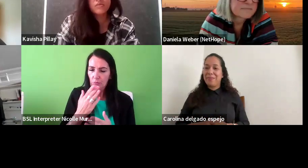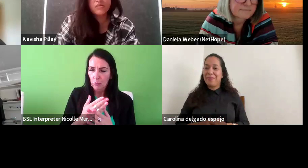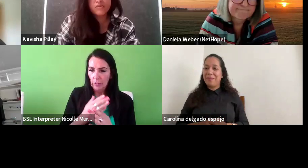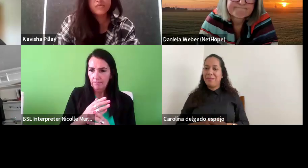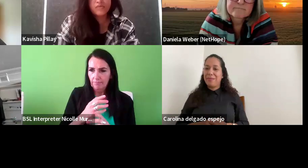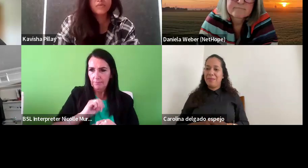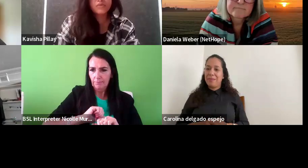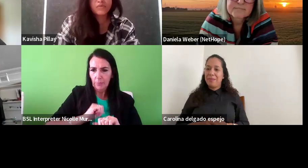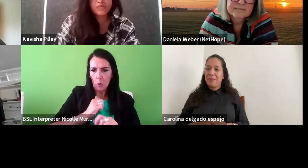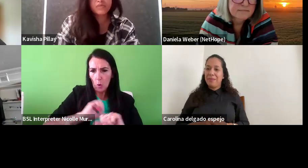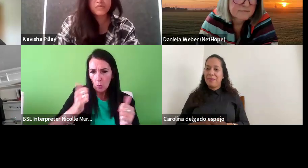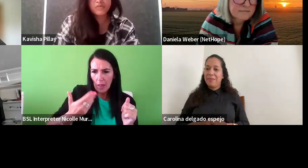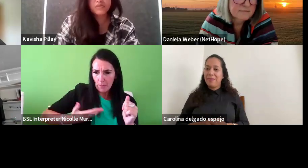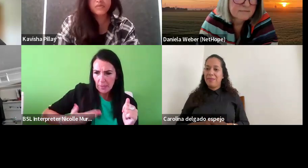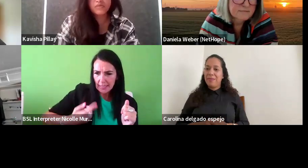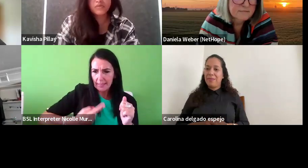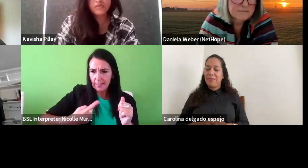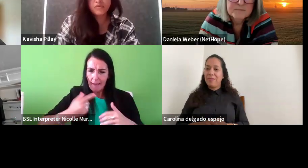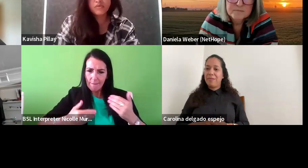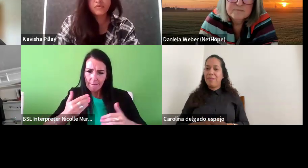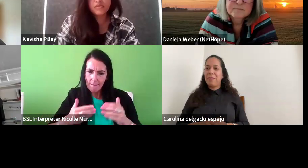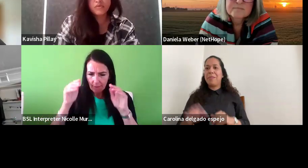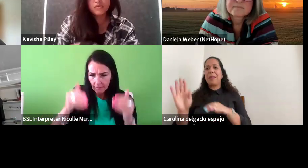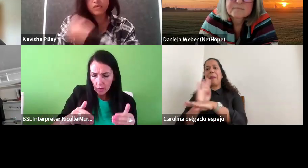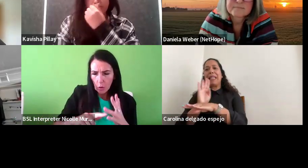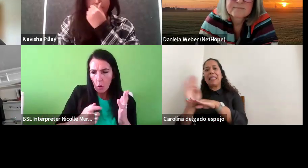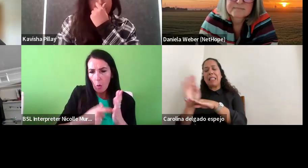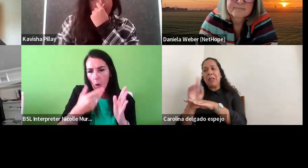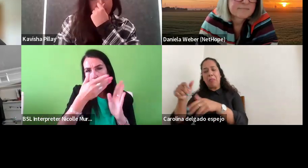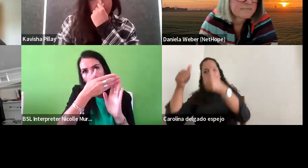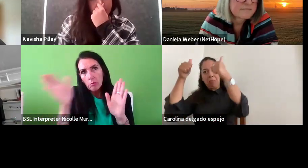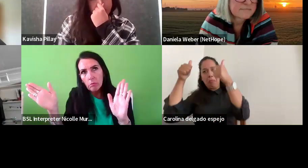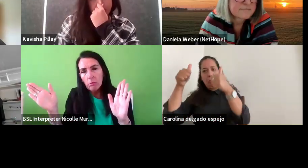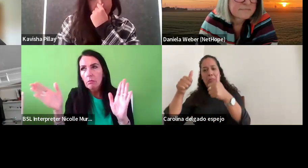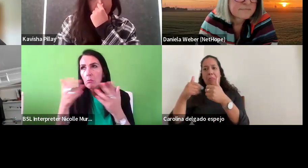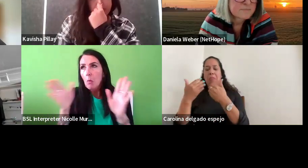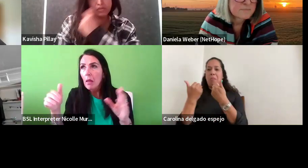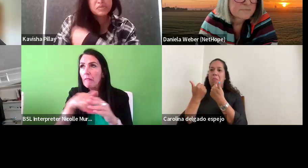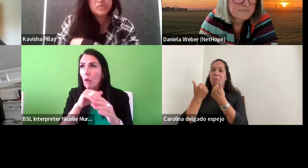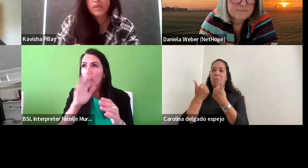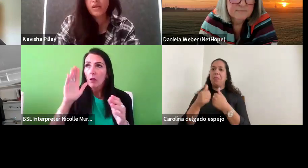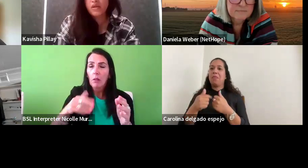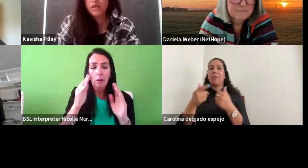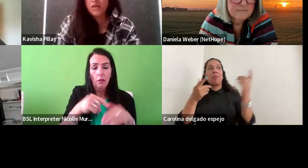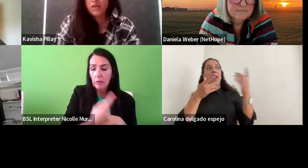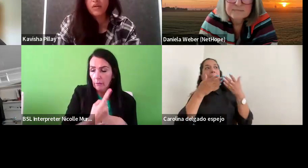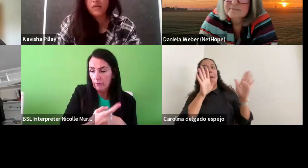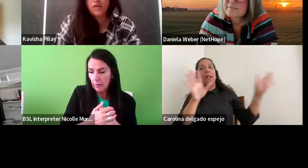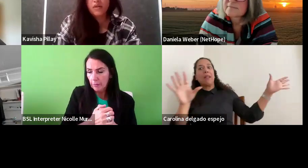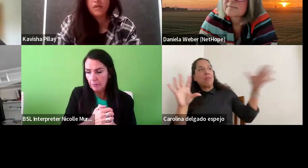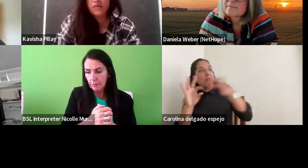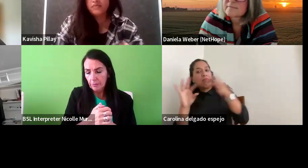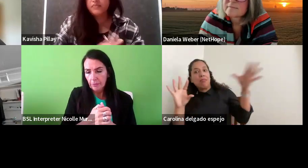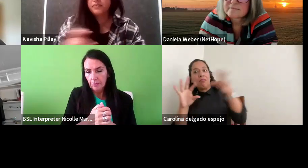are important points and discussions for us to think about. And Prime also